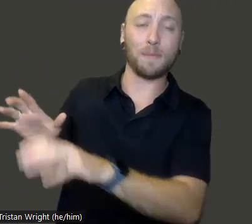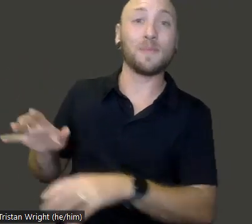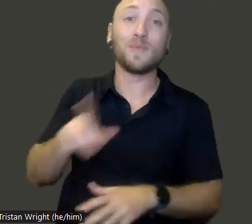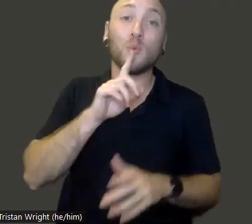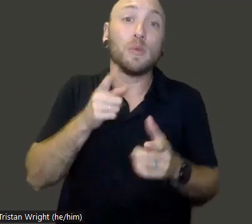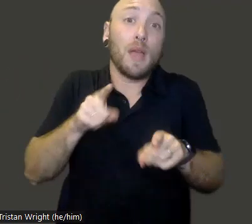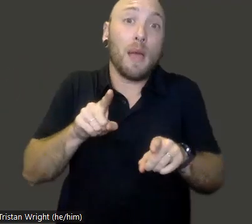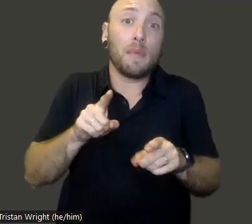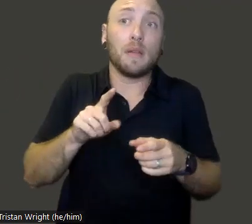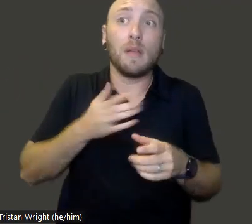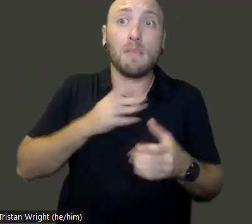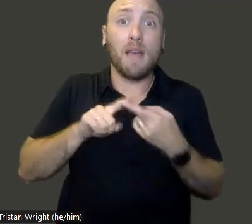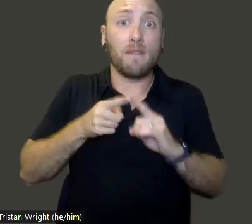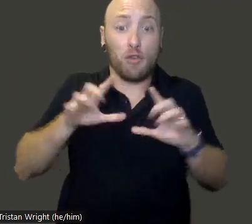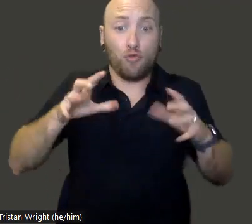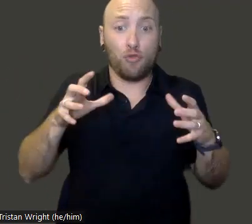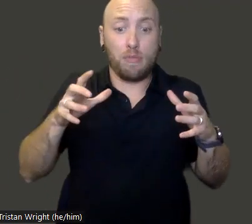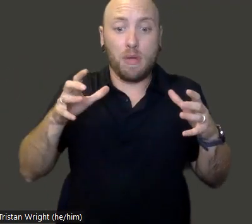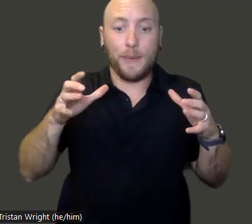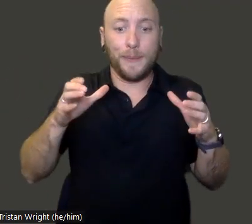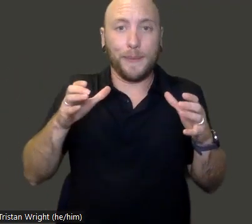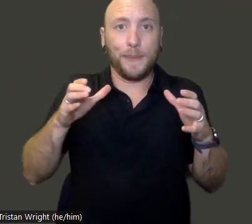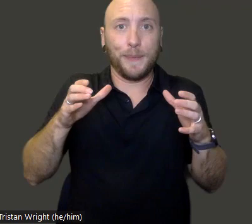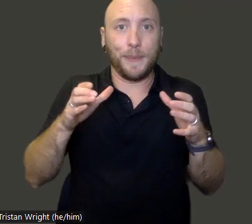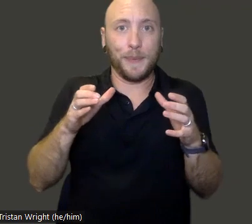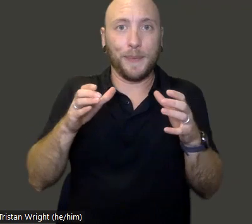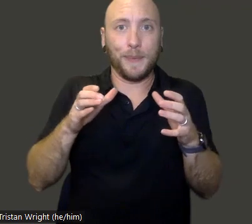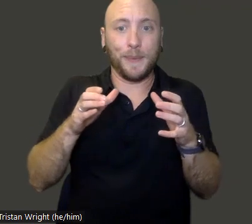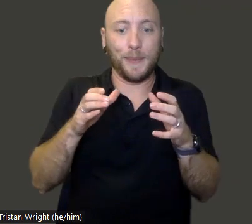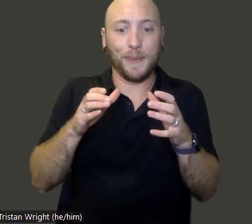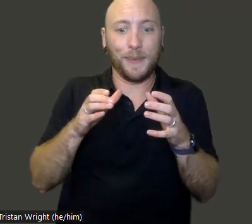smaller, and drinking became about